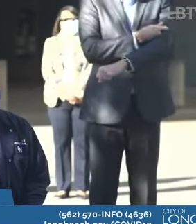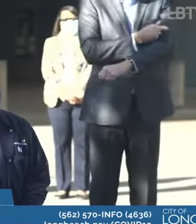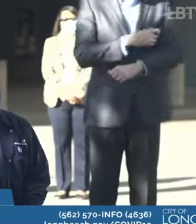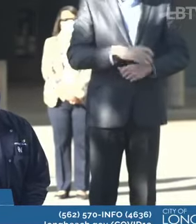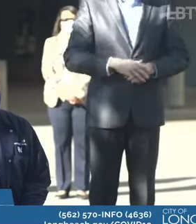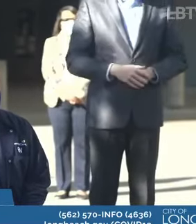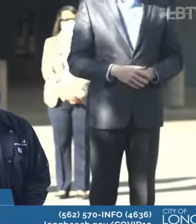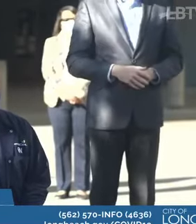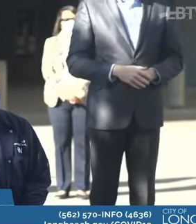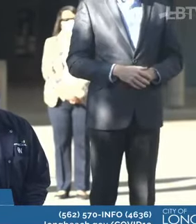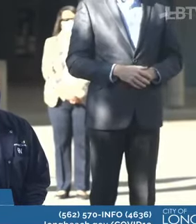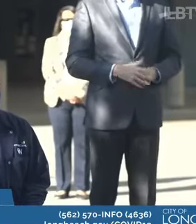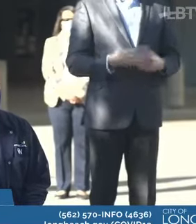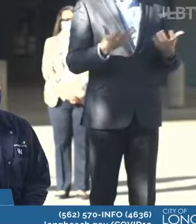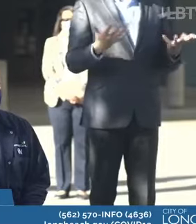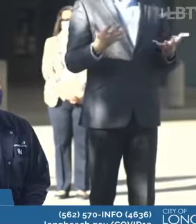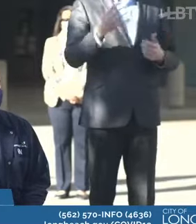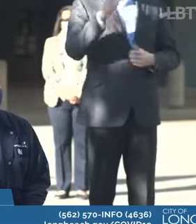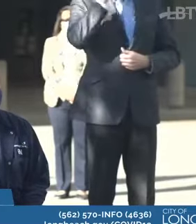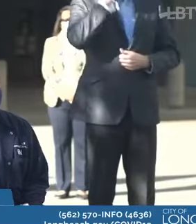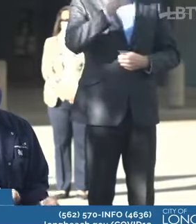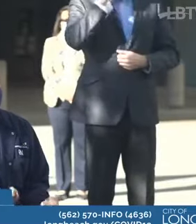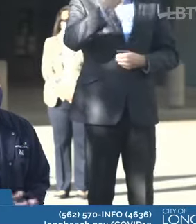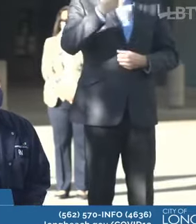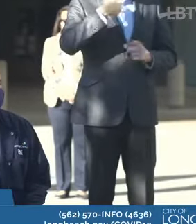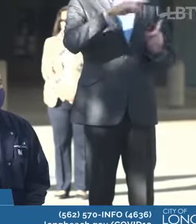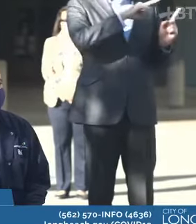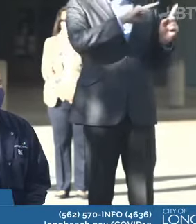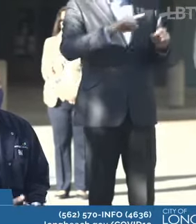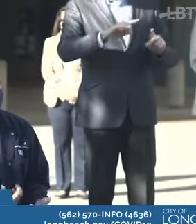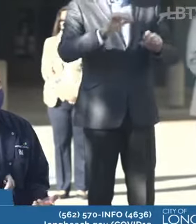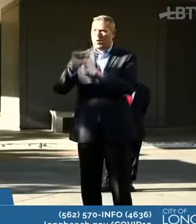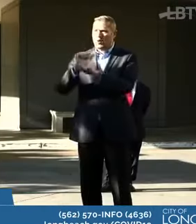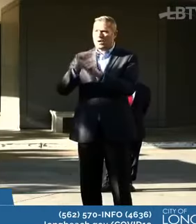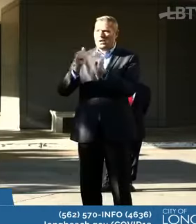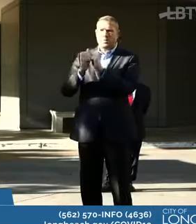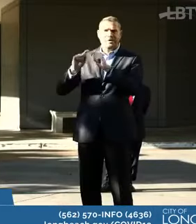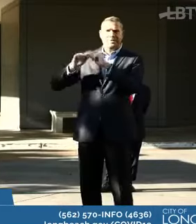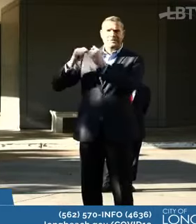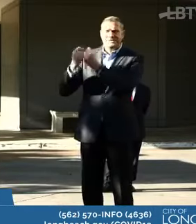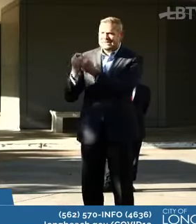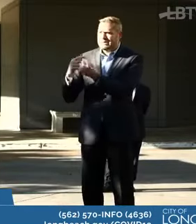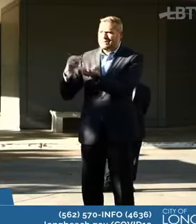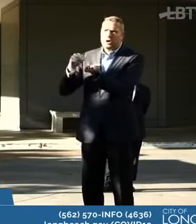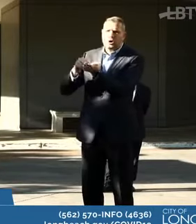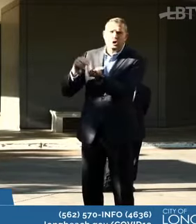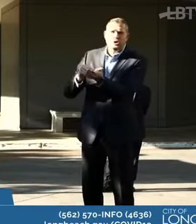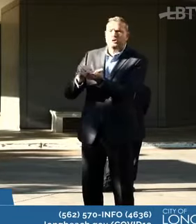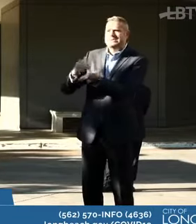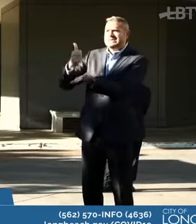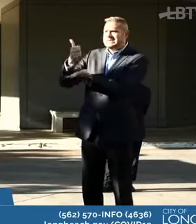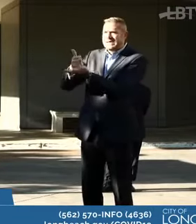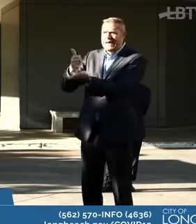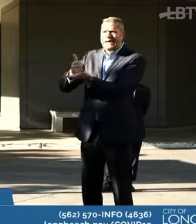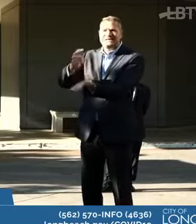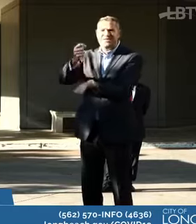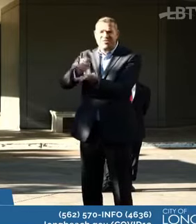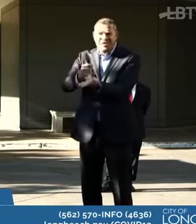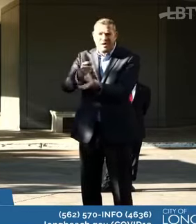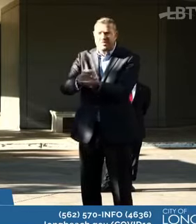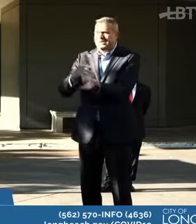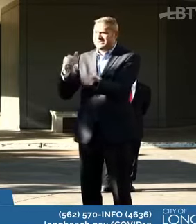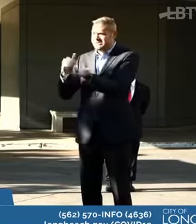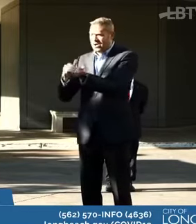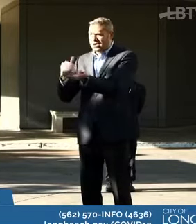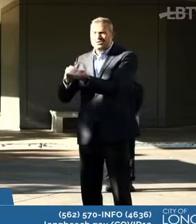Just coming in every day, working beside my coworkers, nurses, aides, therapists, doctors.